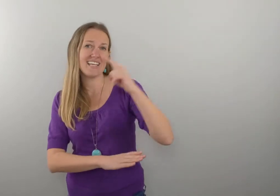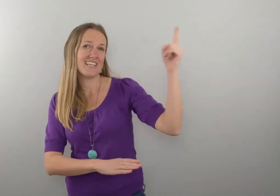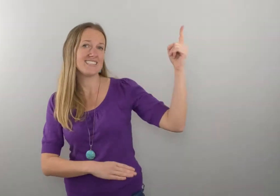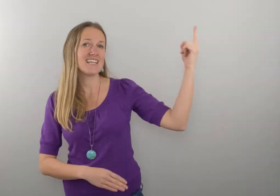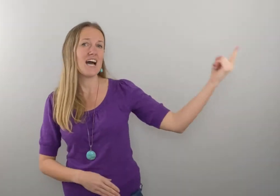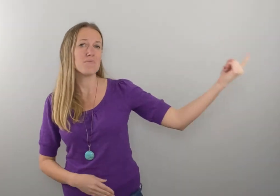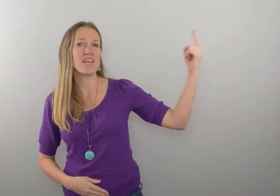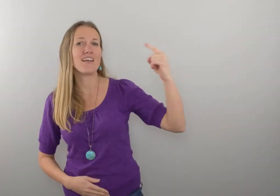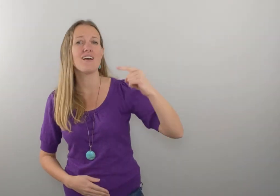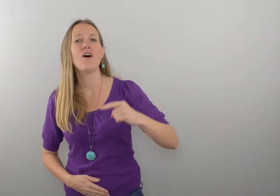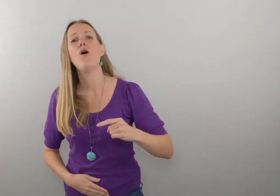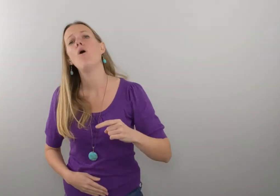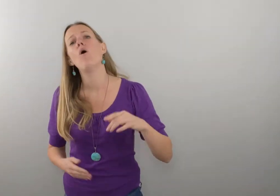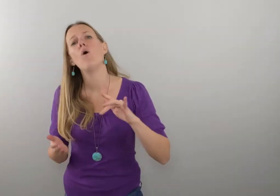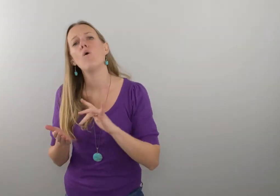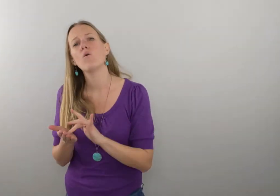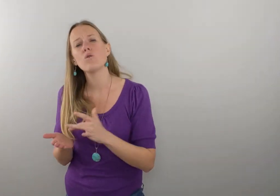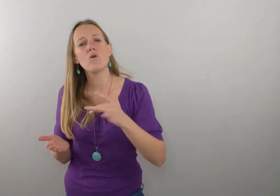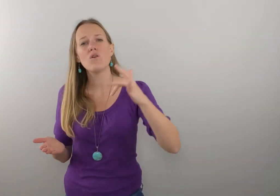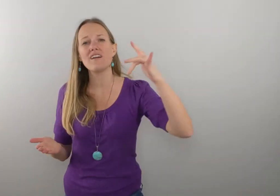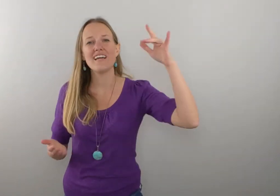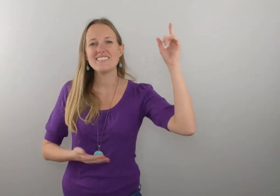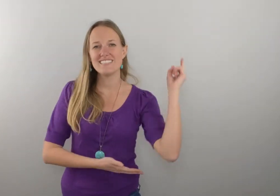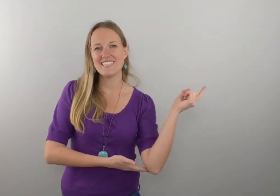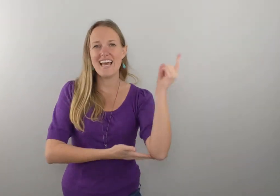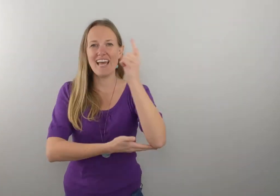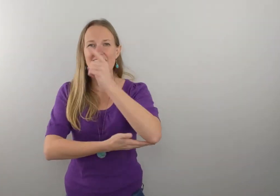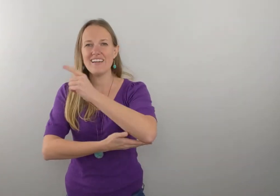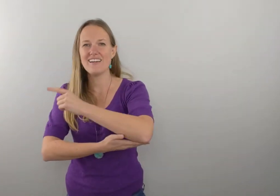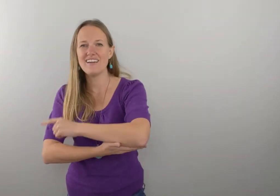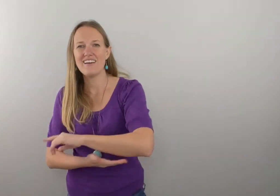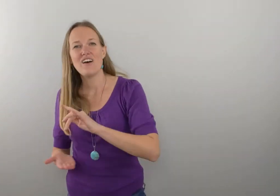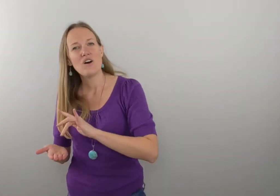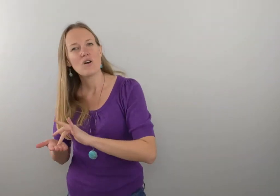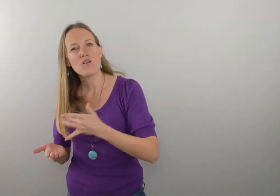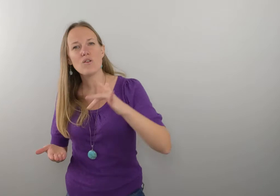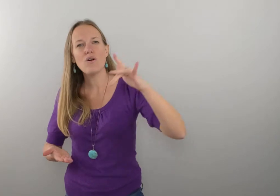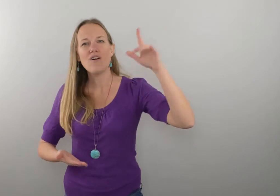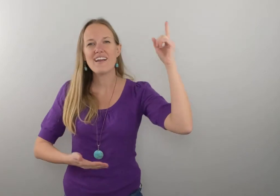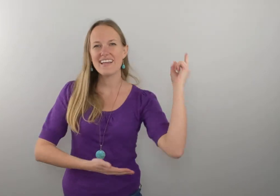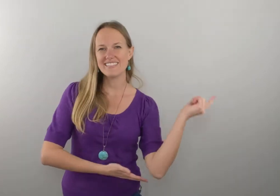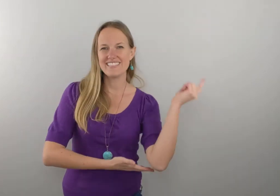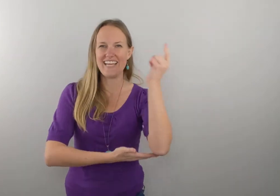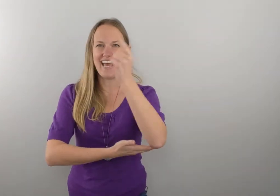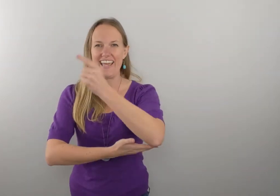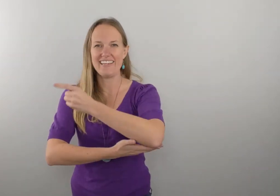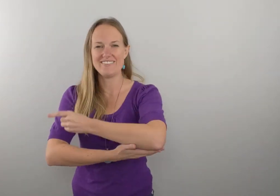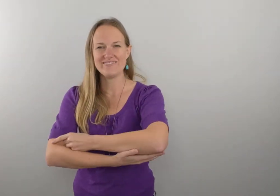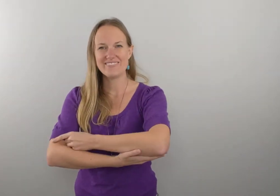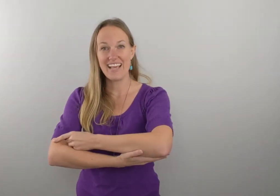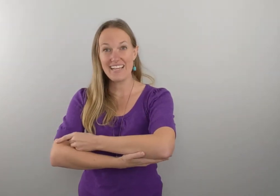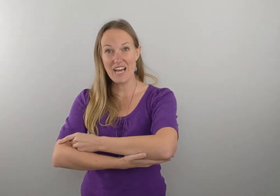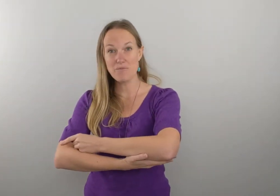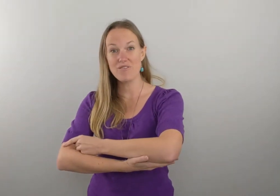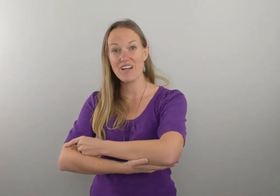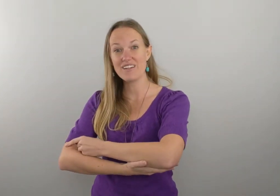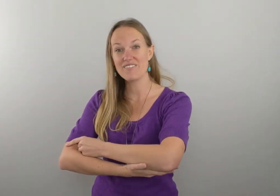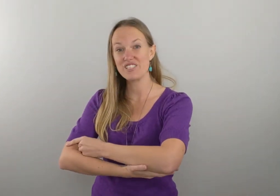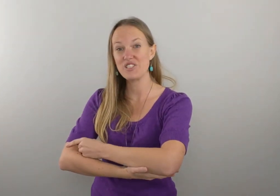he's coming. Oh, glorious day, glorious day. Okay, now moving on to verse